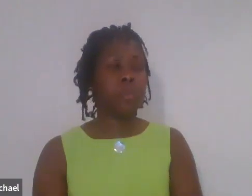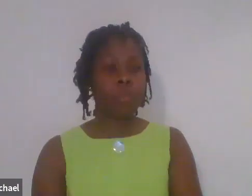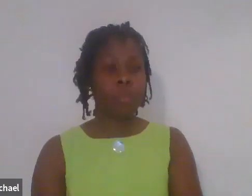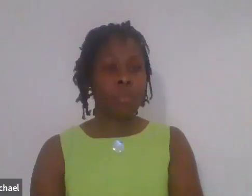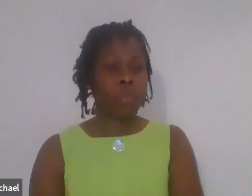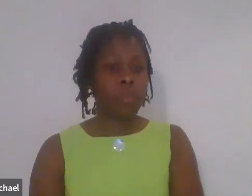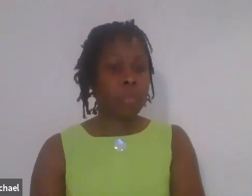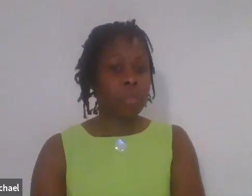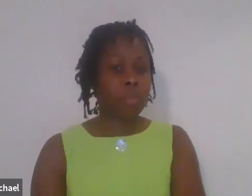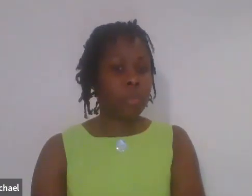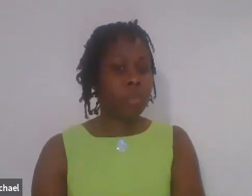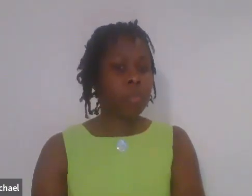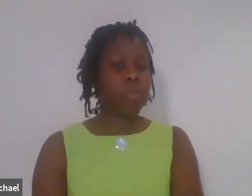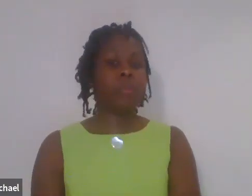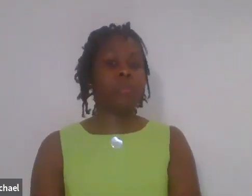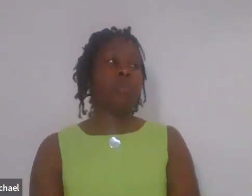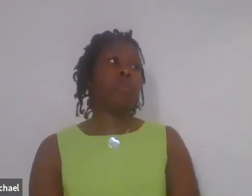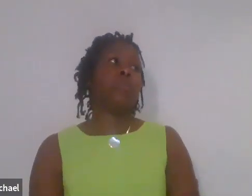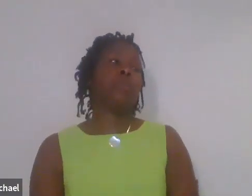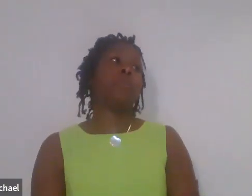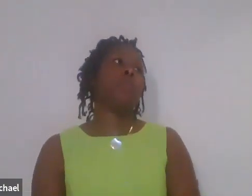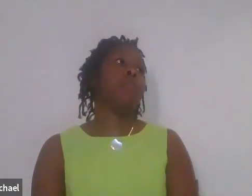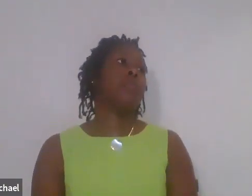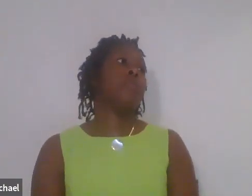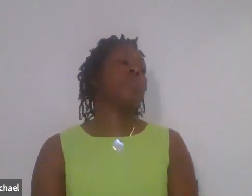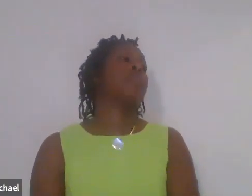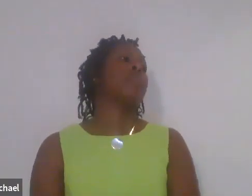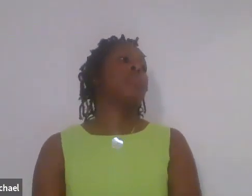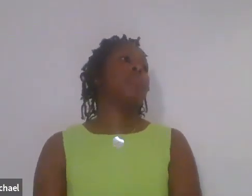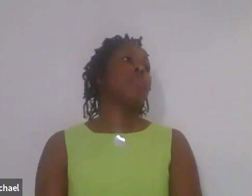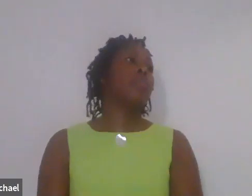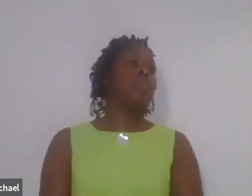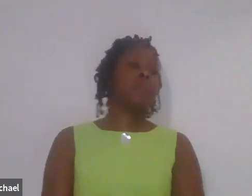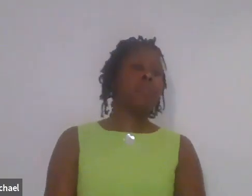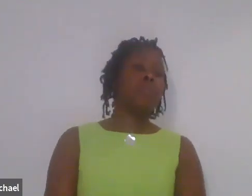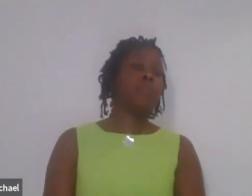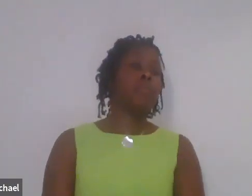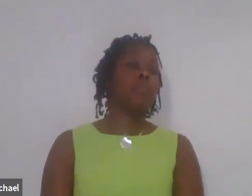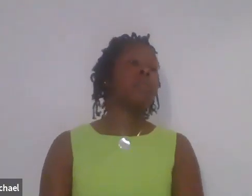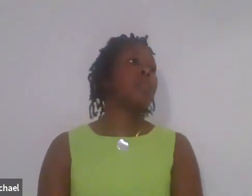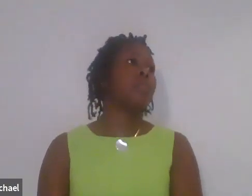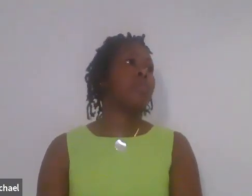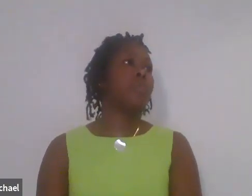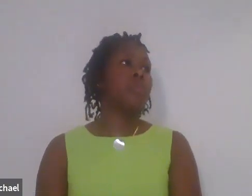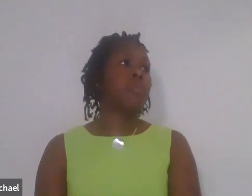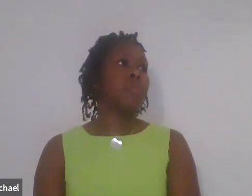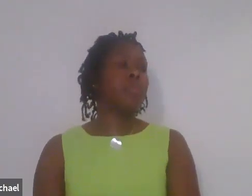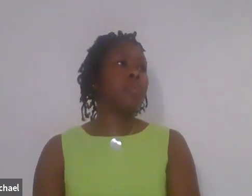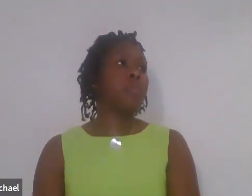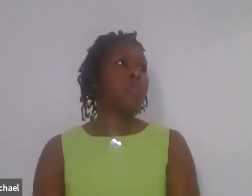key points and not on complaining that there's background noise, because it was not background noise, it is Ashura's voice